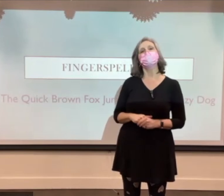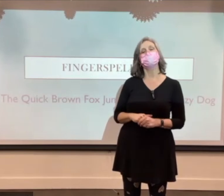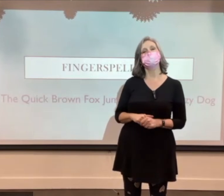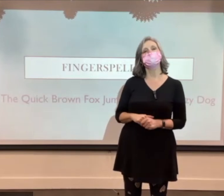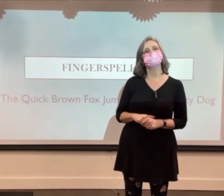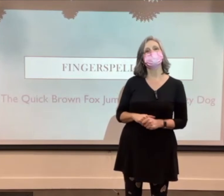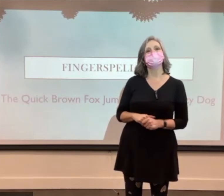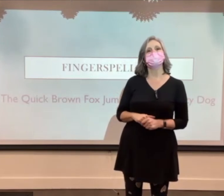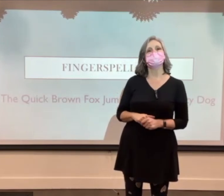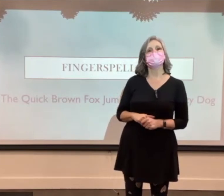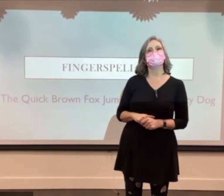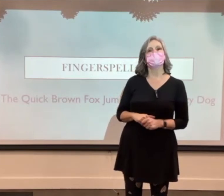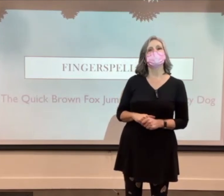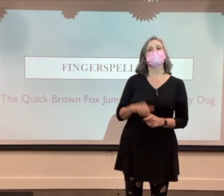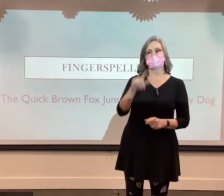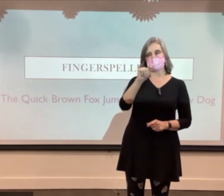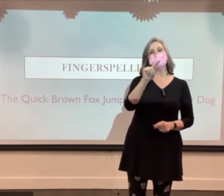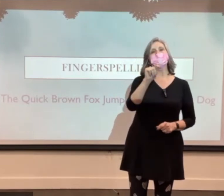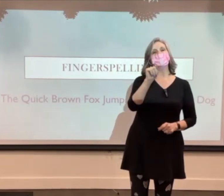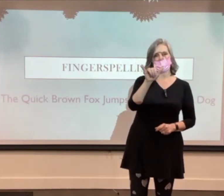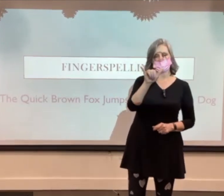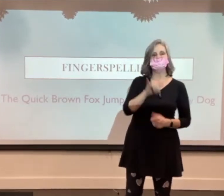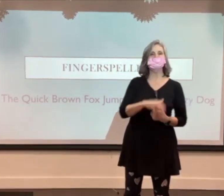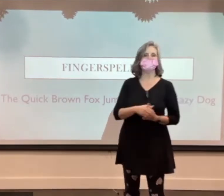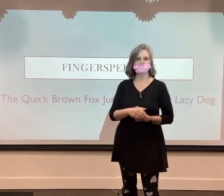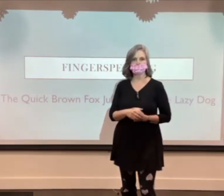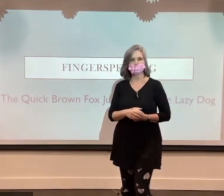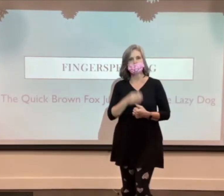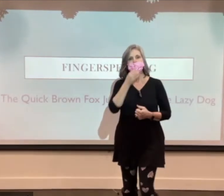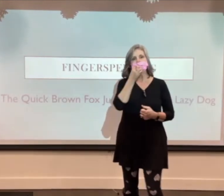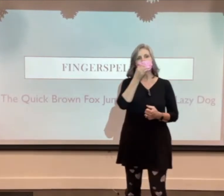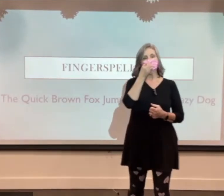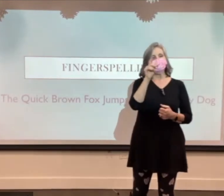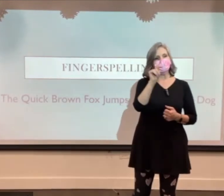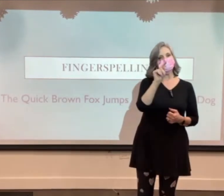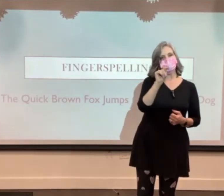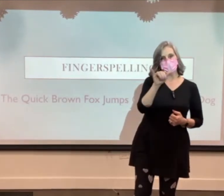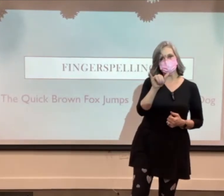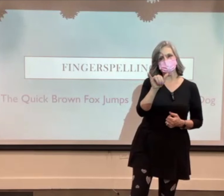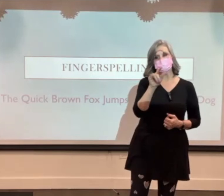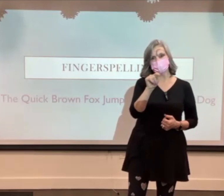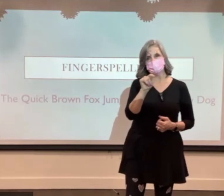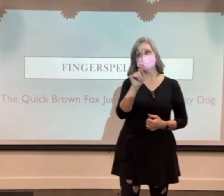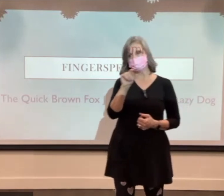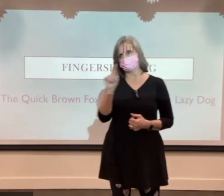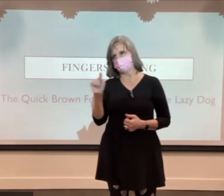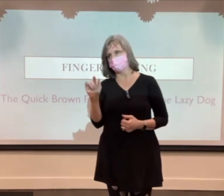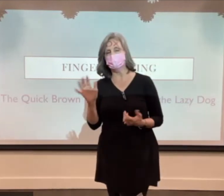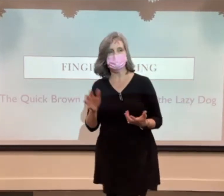that phone number. What's it called? The To TTY? TTY. How does that work? So a TTY is a teletypewriter. Actually,